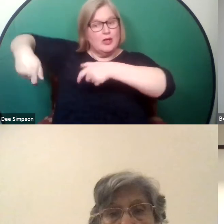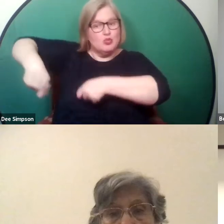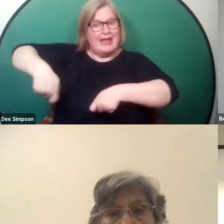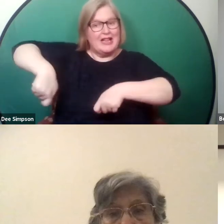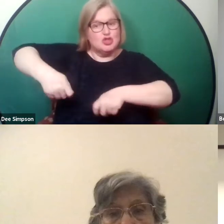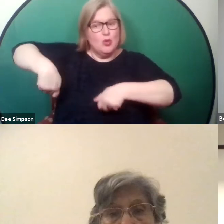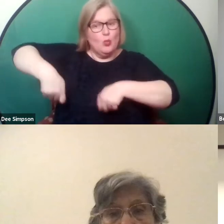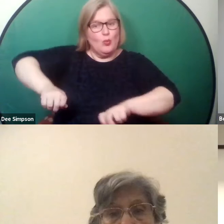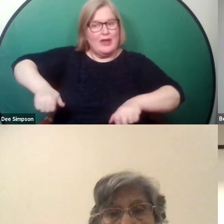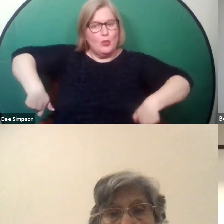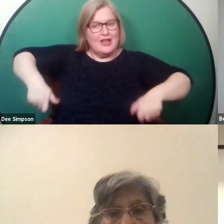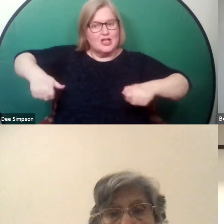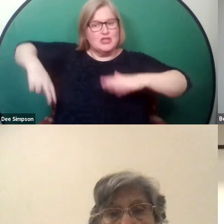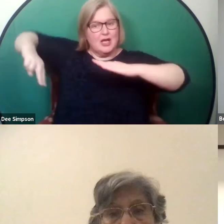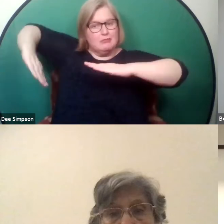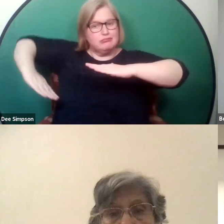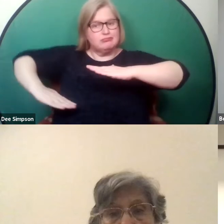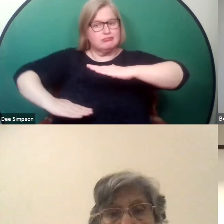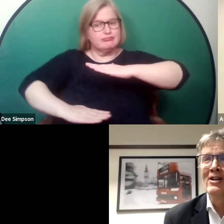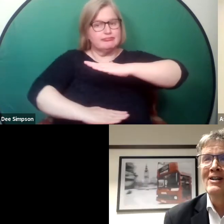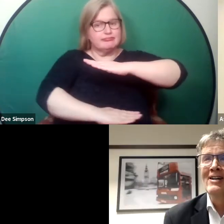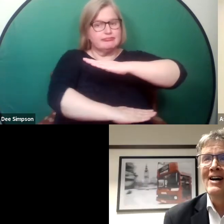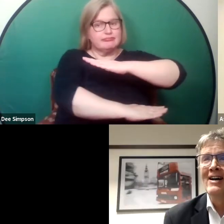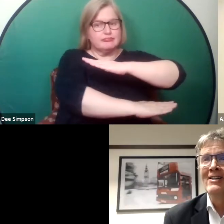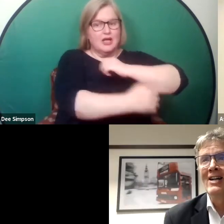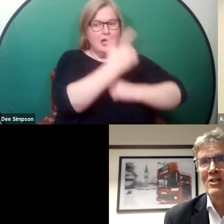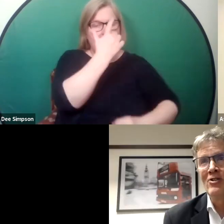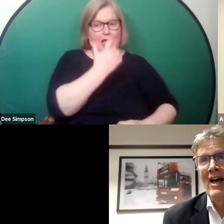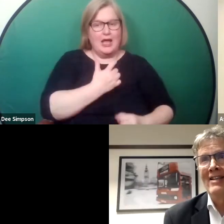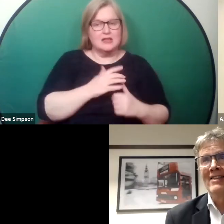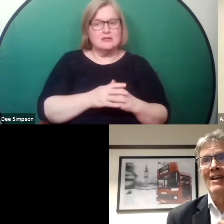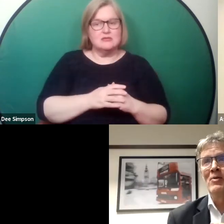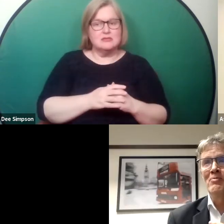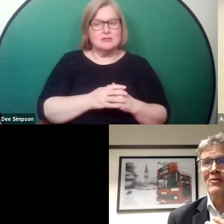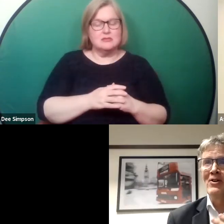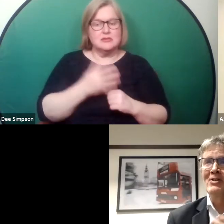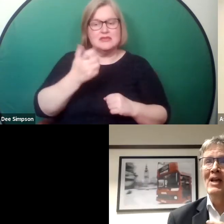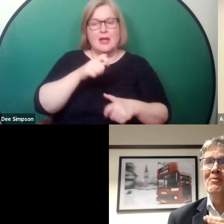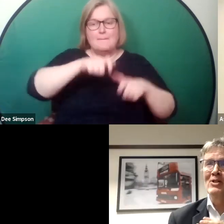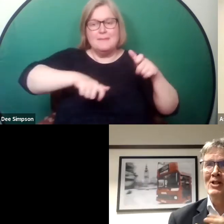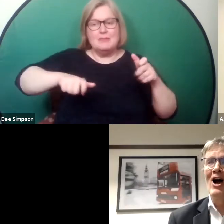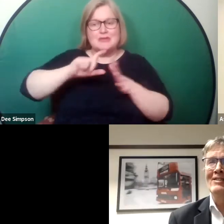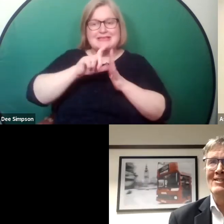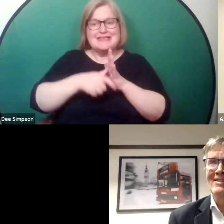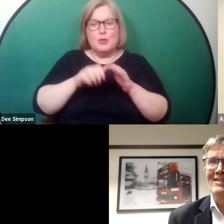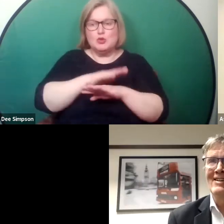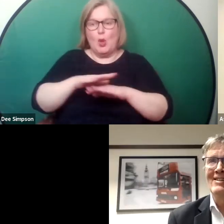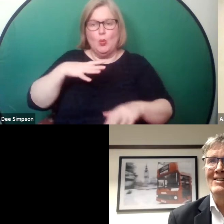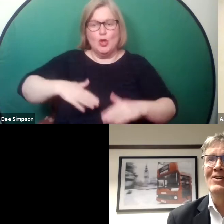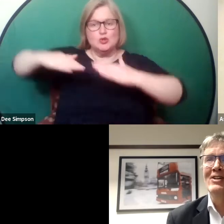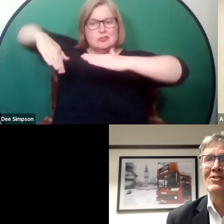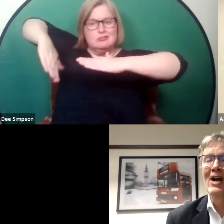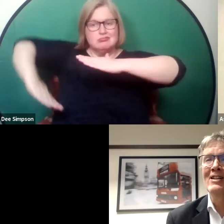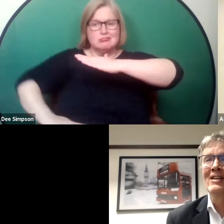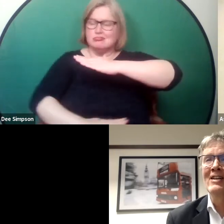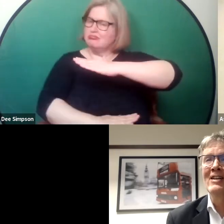disabilities and pedestrians in general would prefer not to do that. They would prefer to be able to cross the